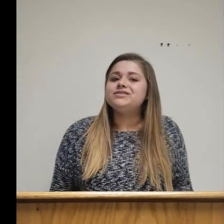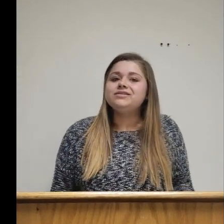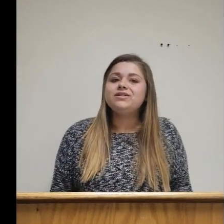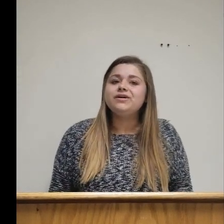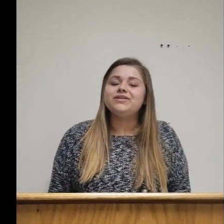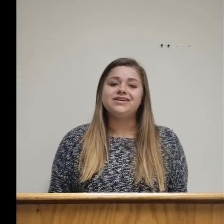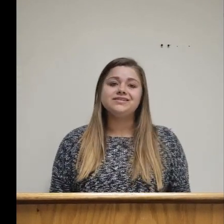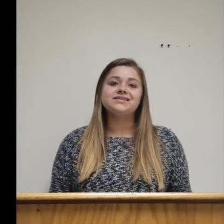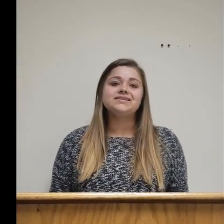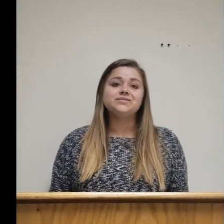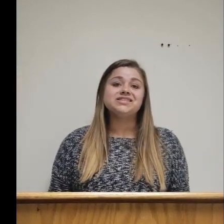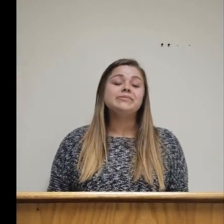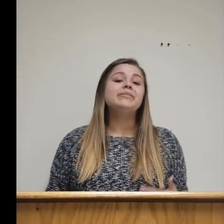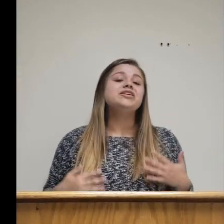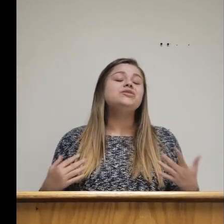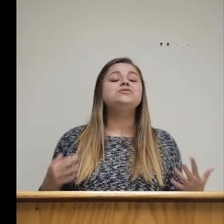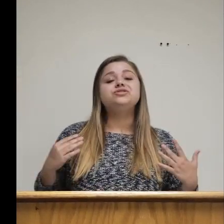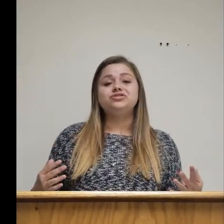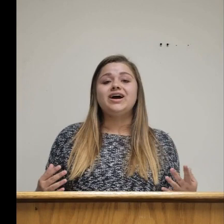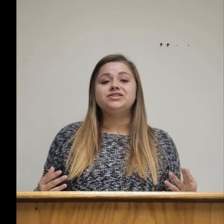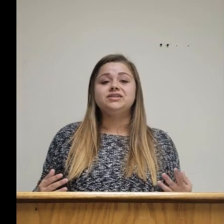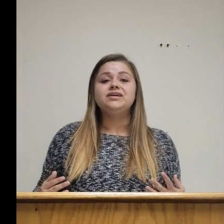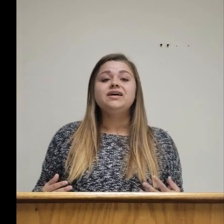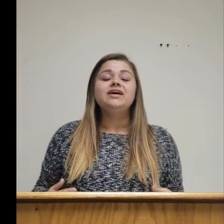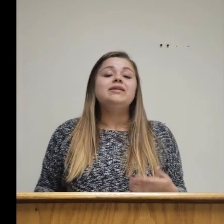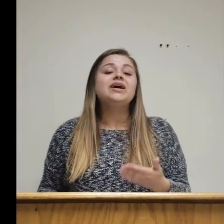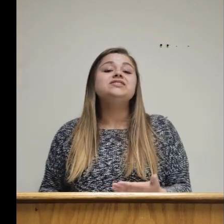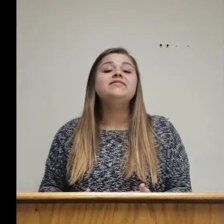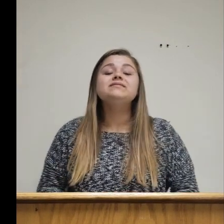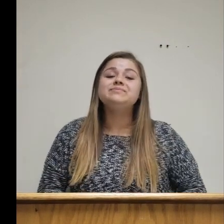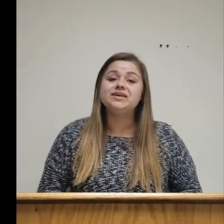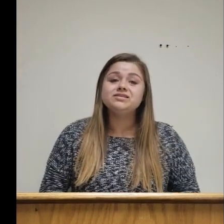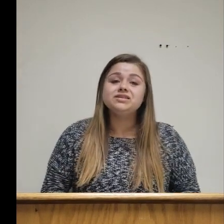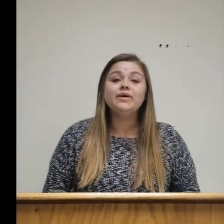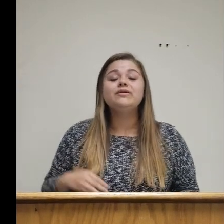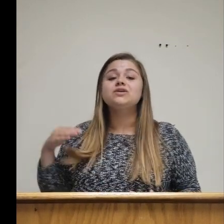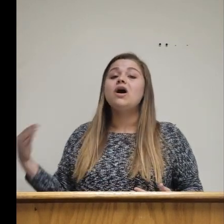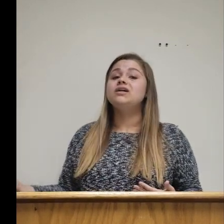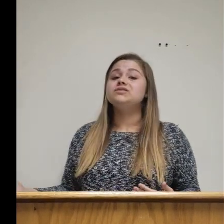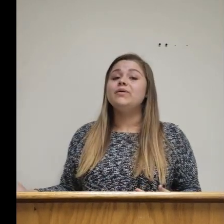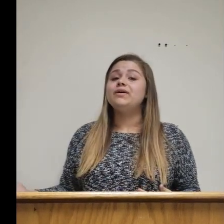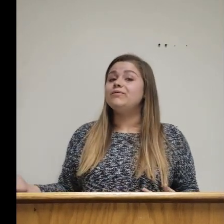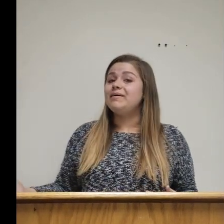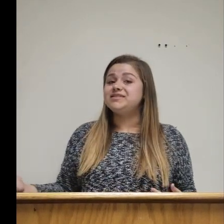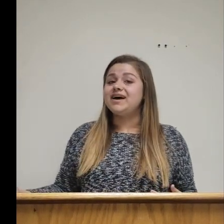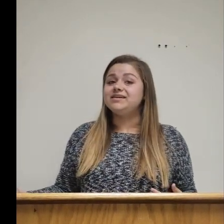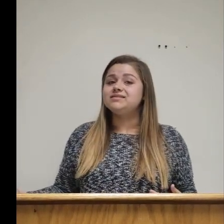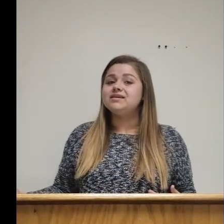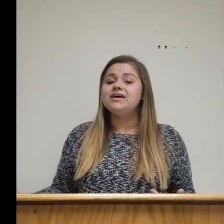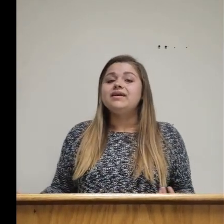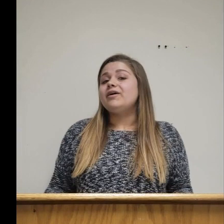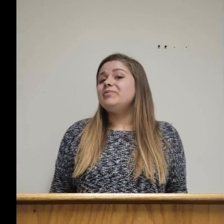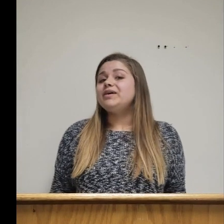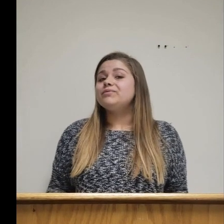interpreting, certain clothing and accessories can become a huge distraction. Imagine if I was speaking to you and there was a concert going on right beside